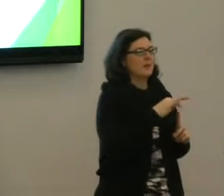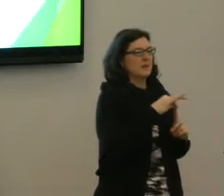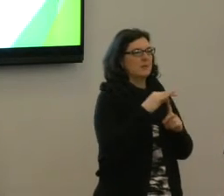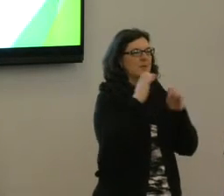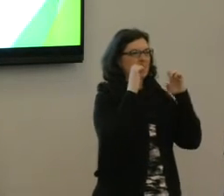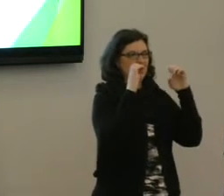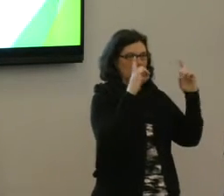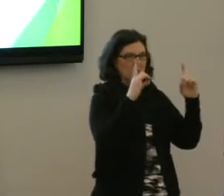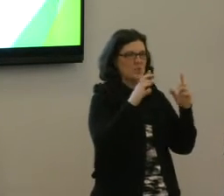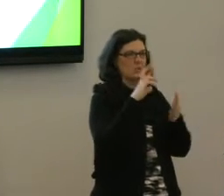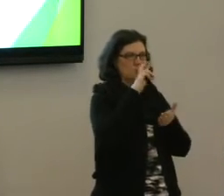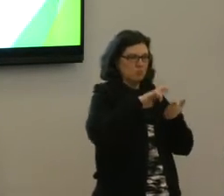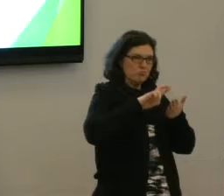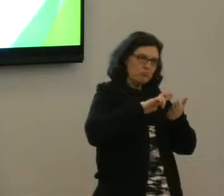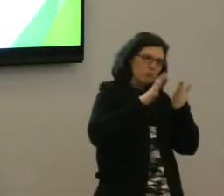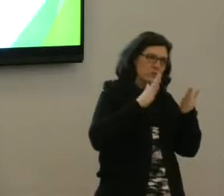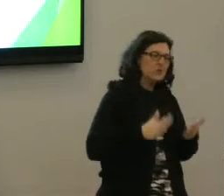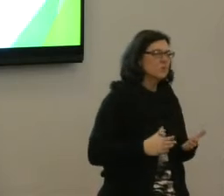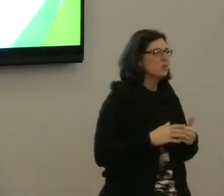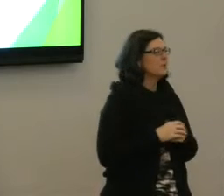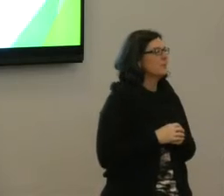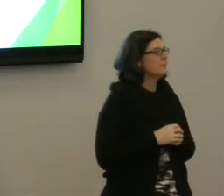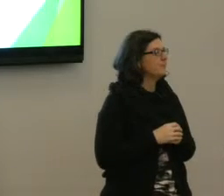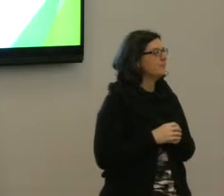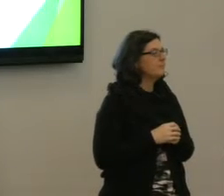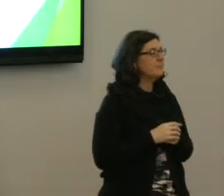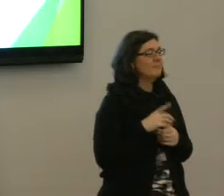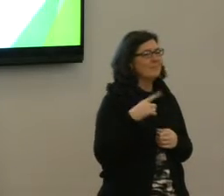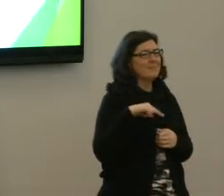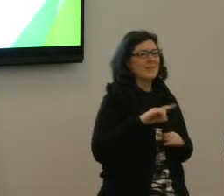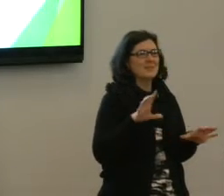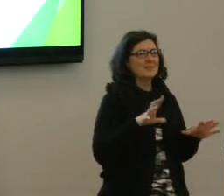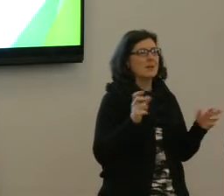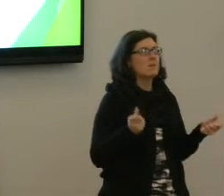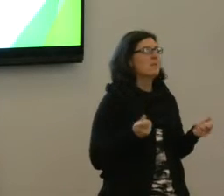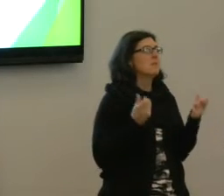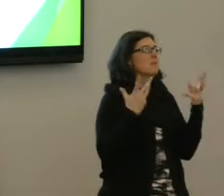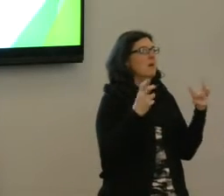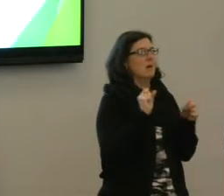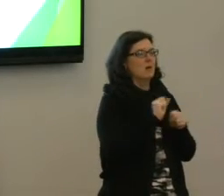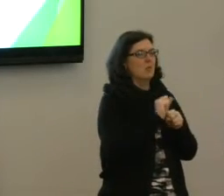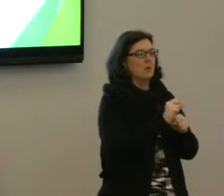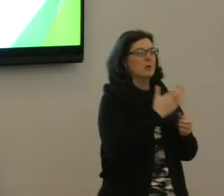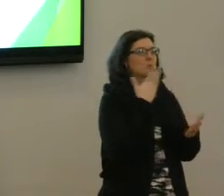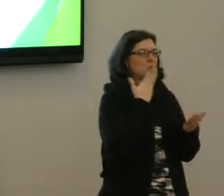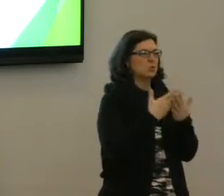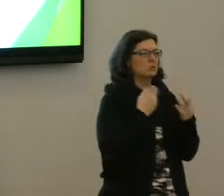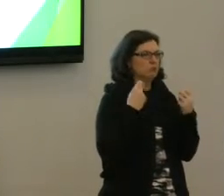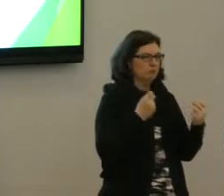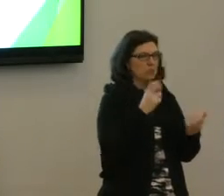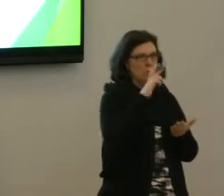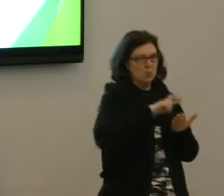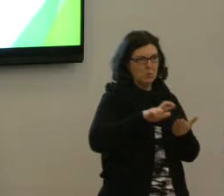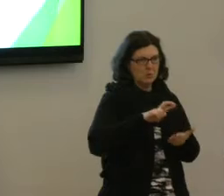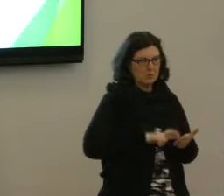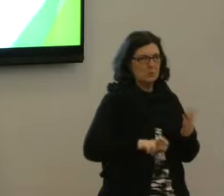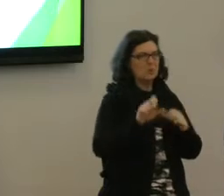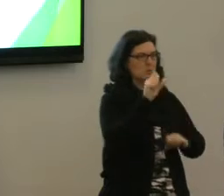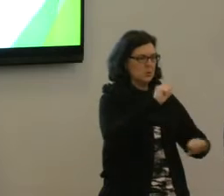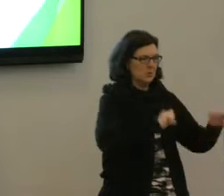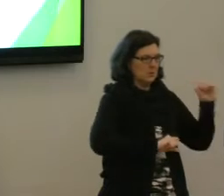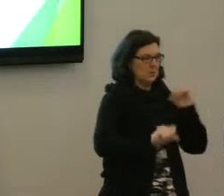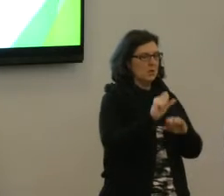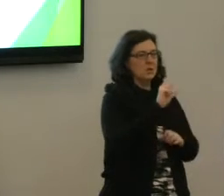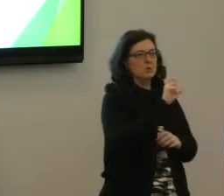educator and researcher who has done an incredible amount of work and good research according to scientific